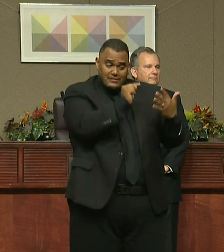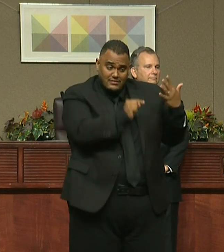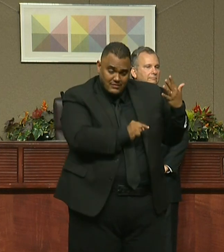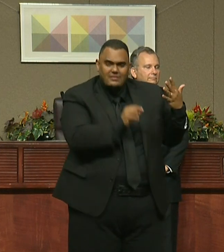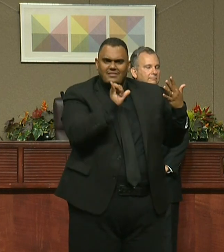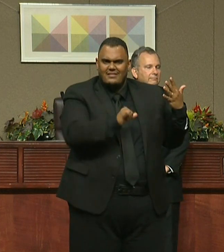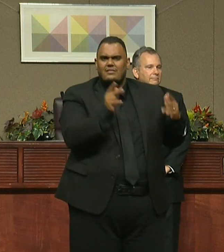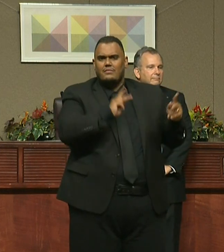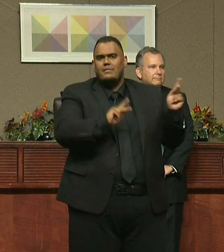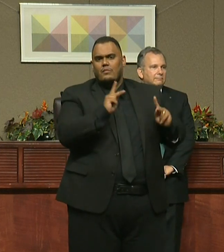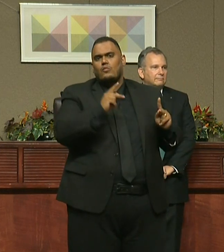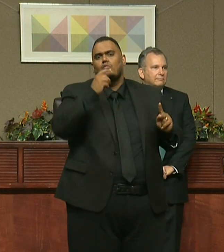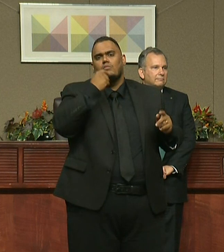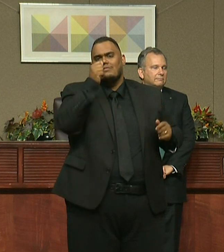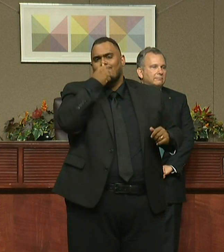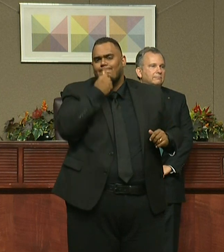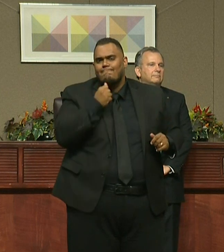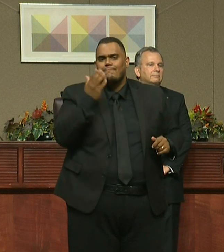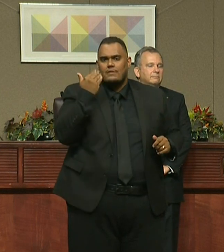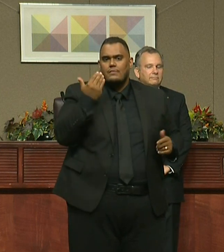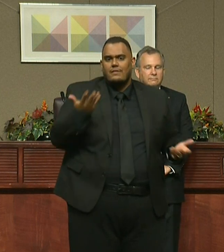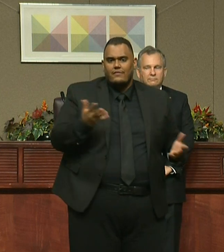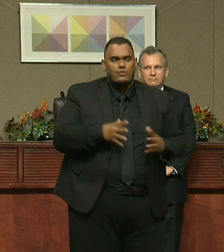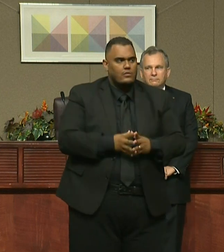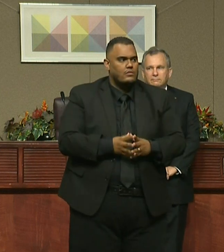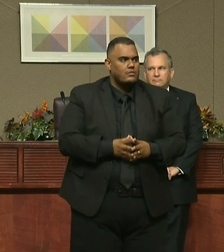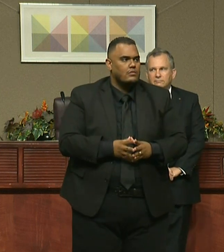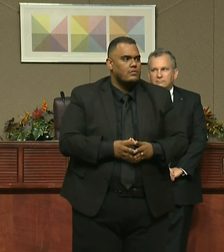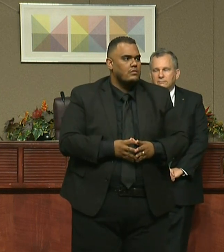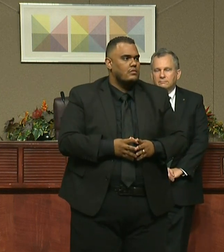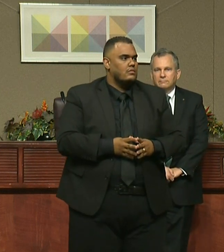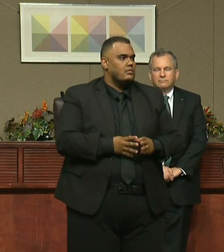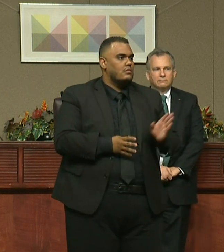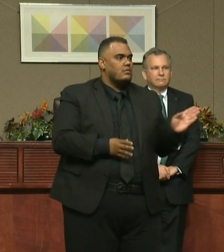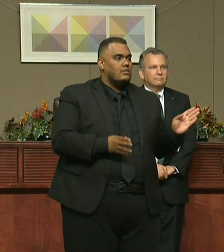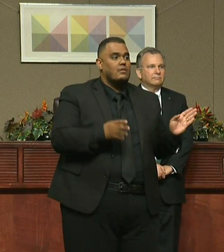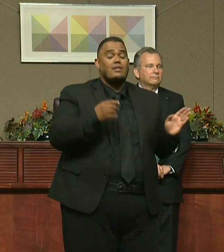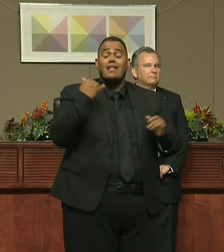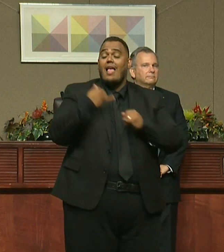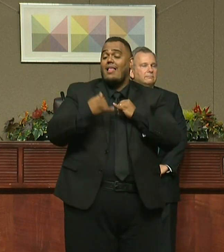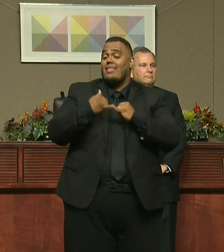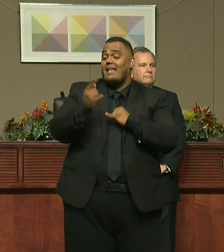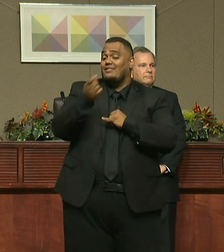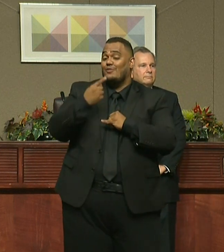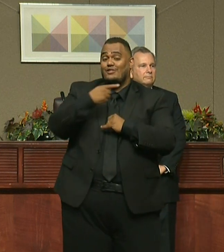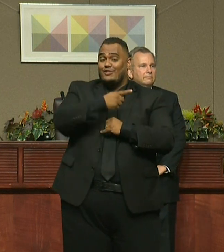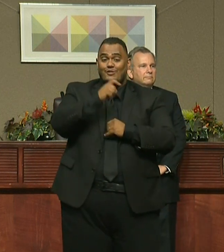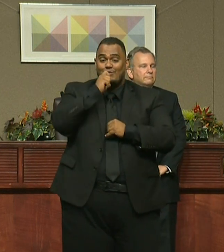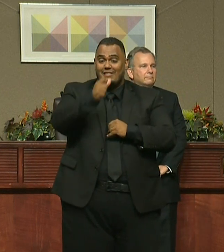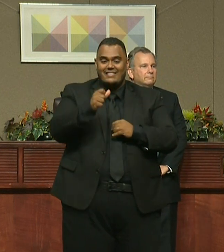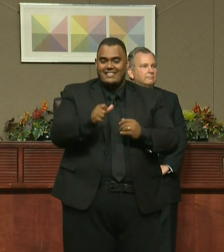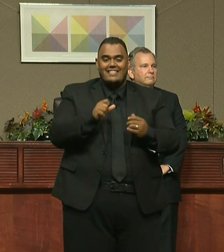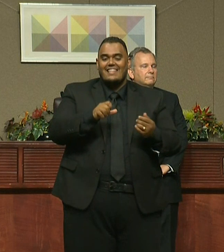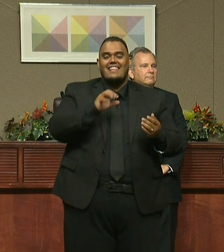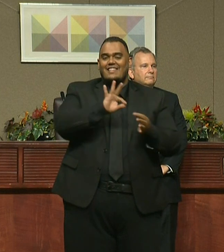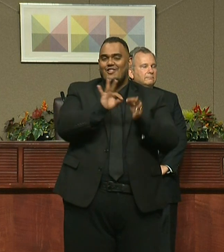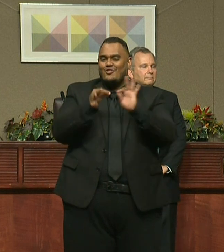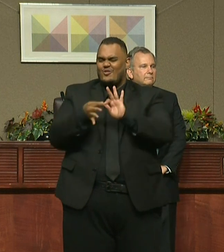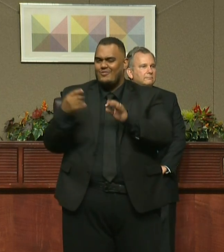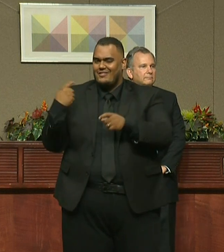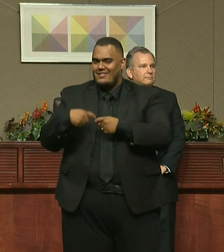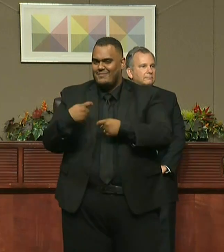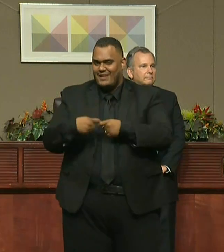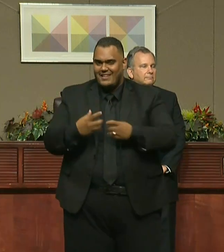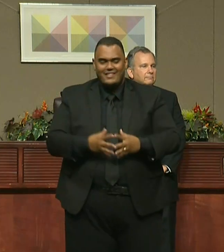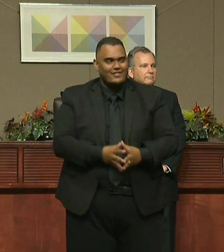this. Dr. Pino, that last question we didn't have translated to Spanish from Jennifer Marcial from the El Sentinel.